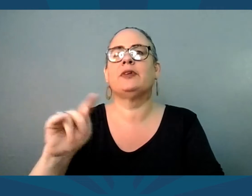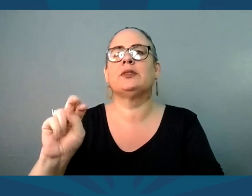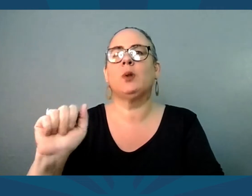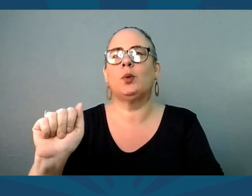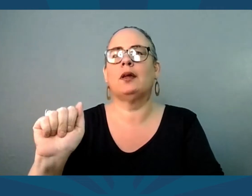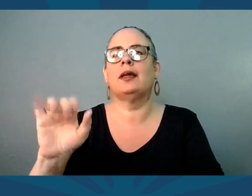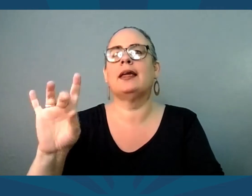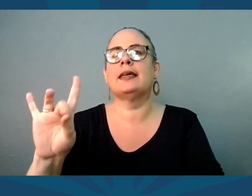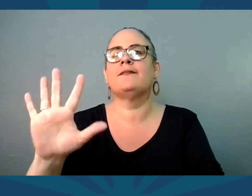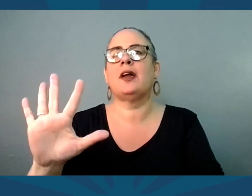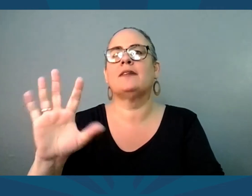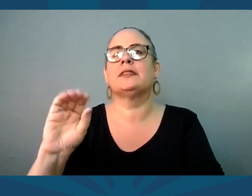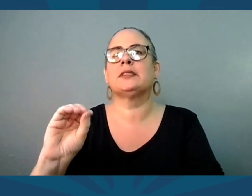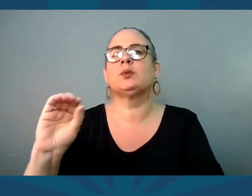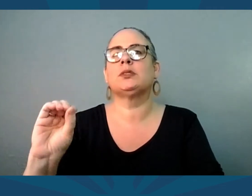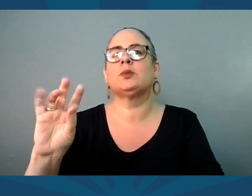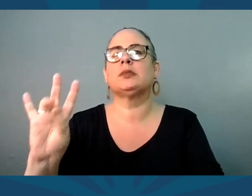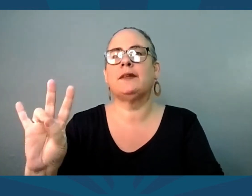Phoenix, Arizona,